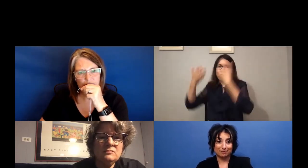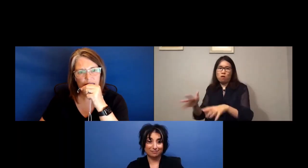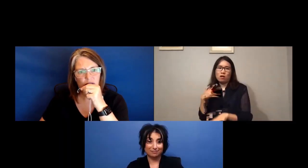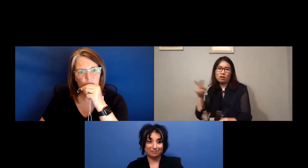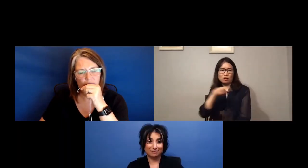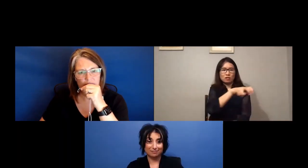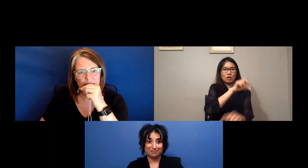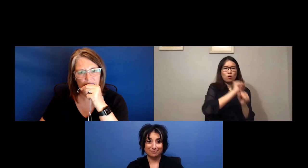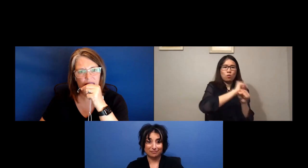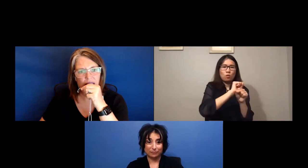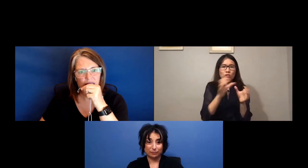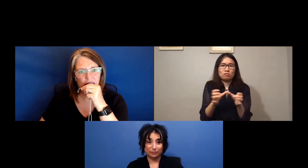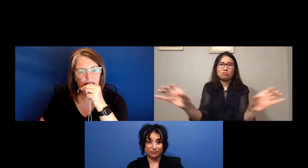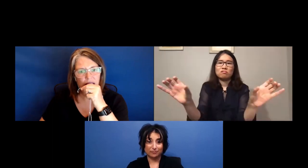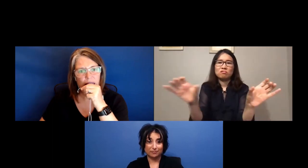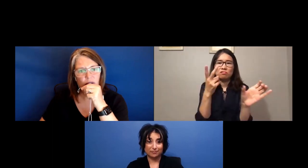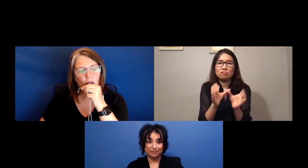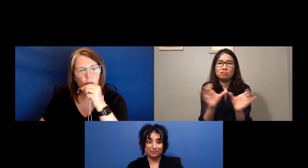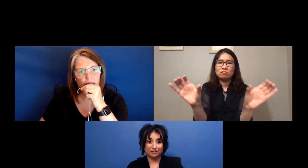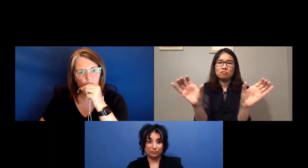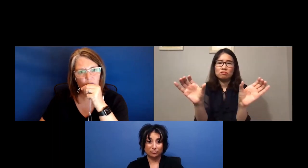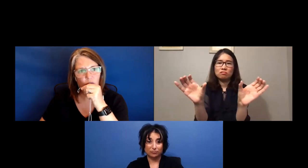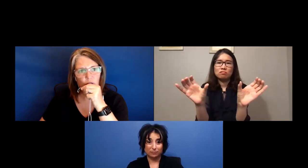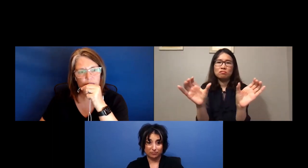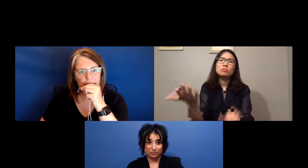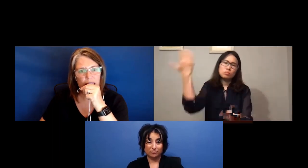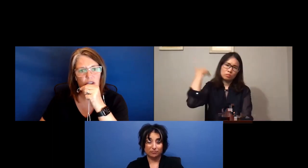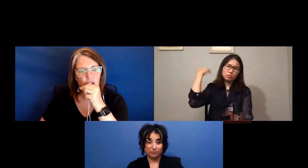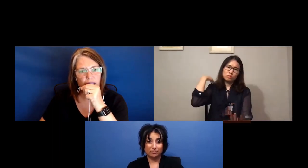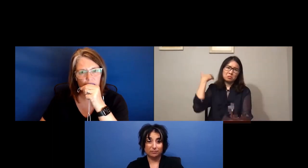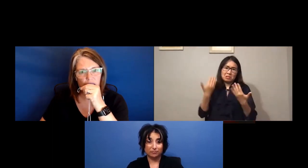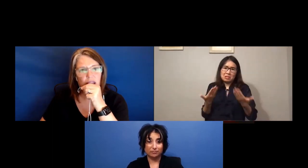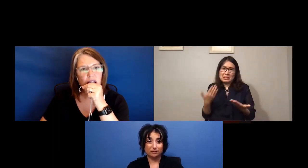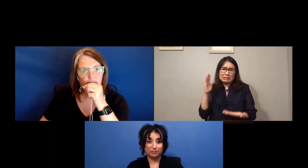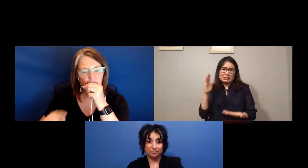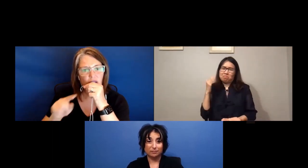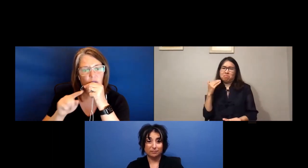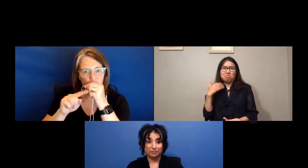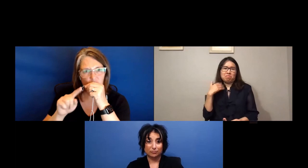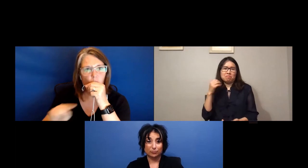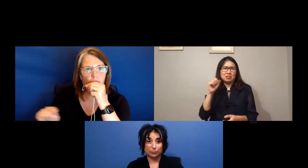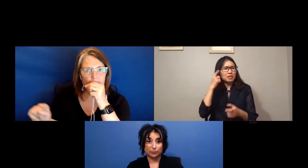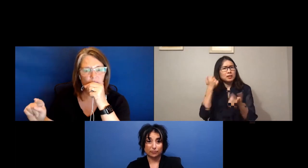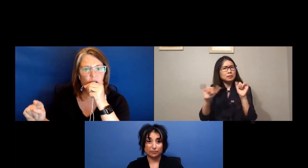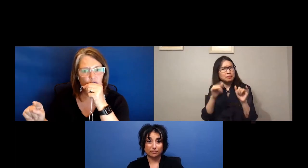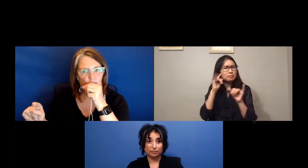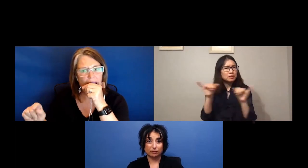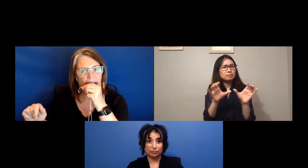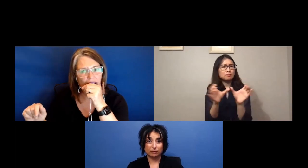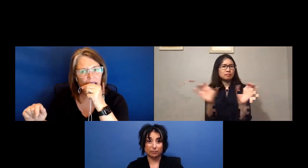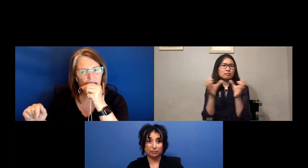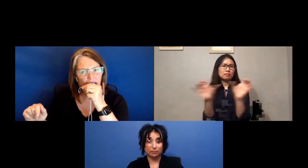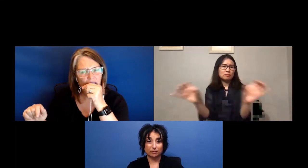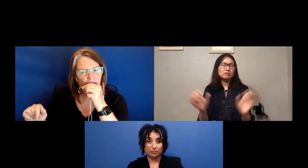There's a test you have to take. And if you don't want to go to university in China, then you would just go on a different